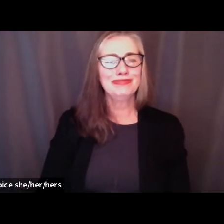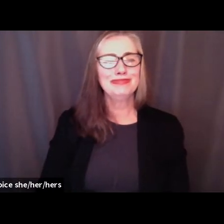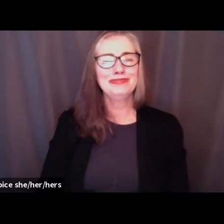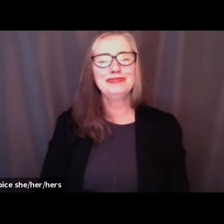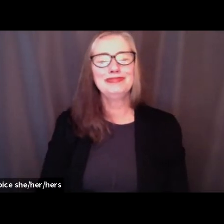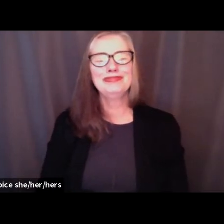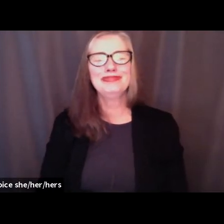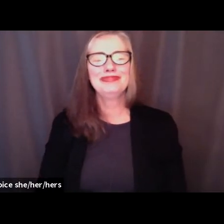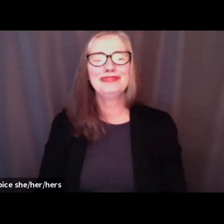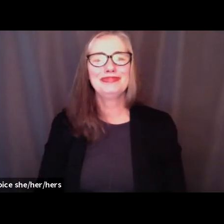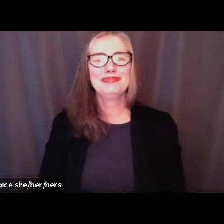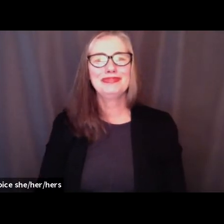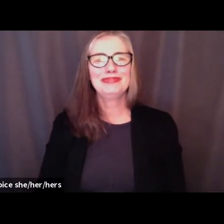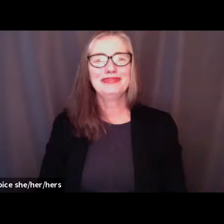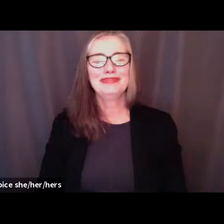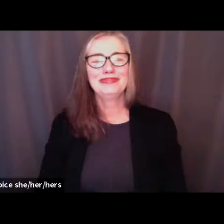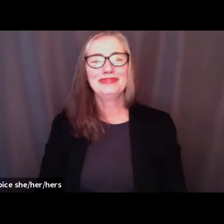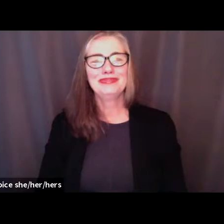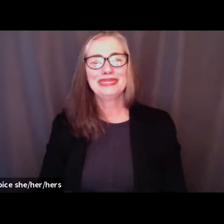I see 1.